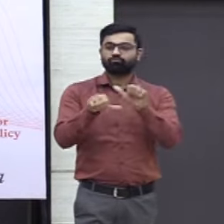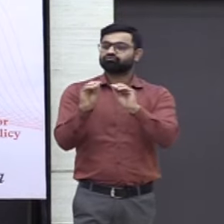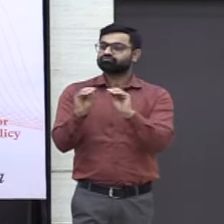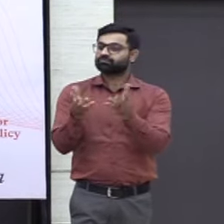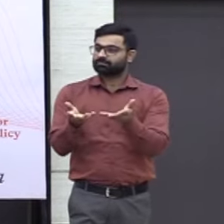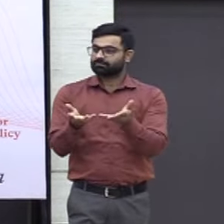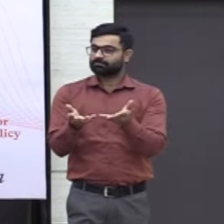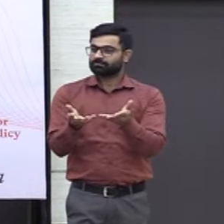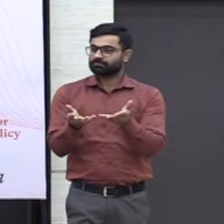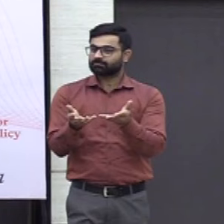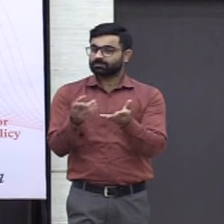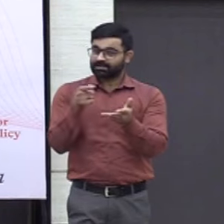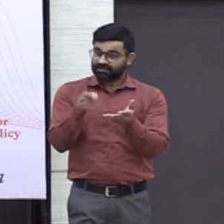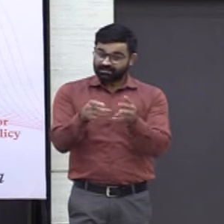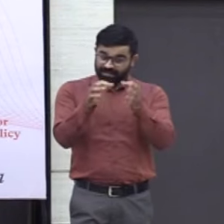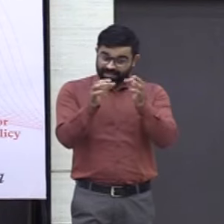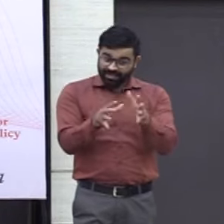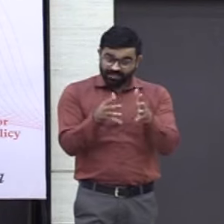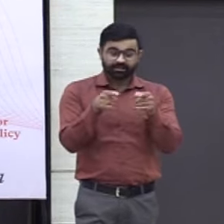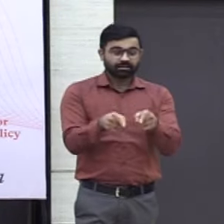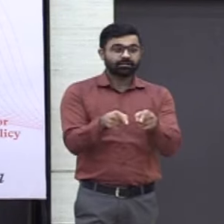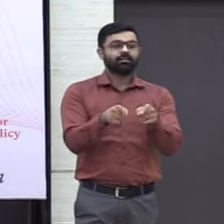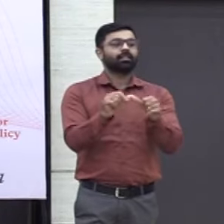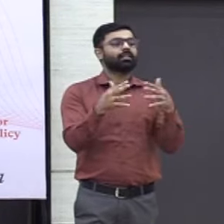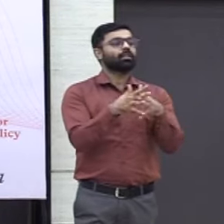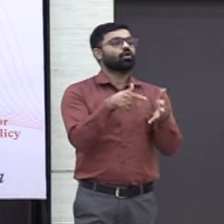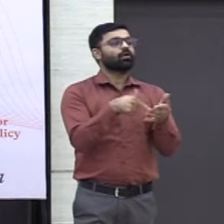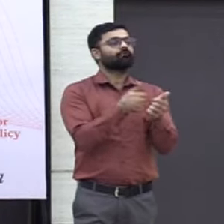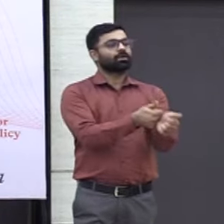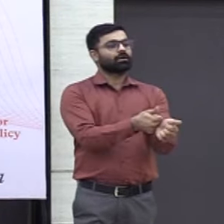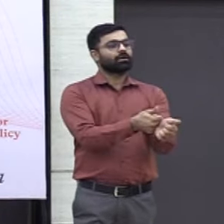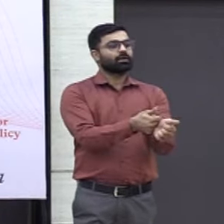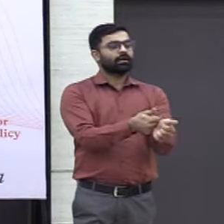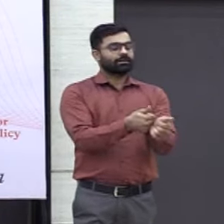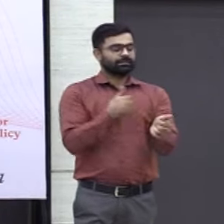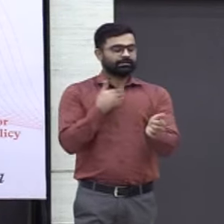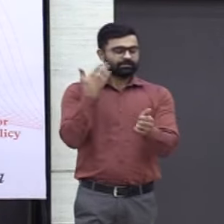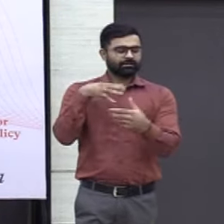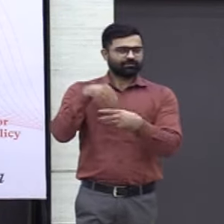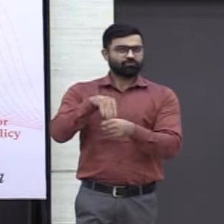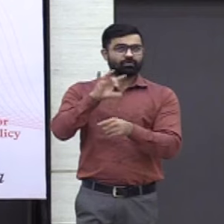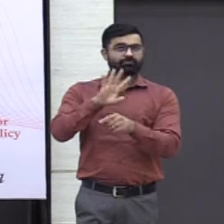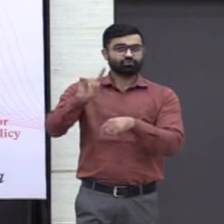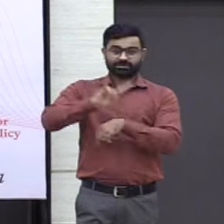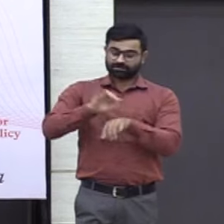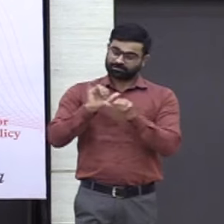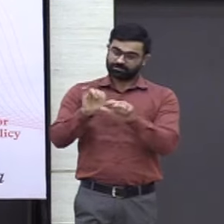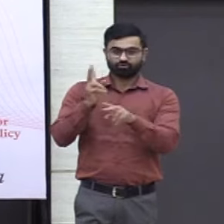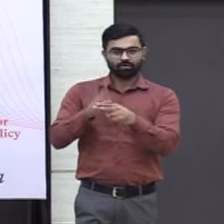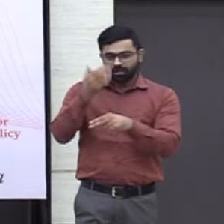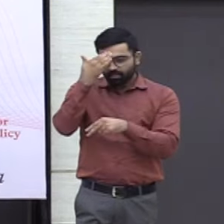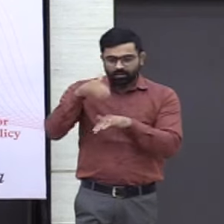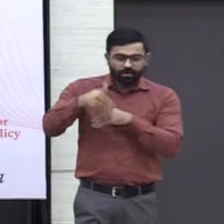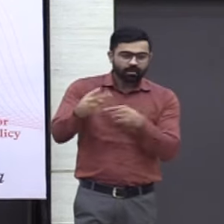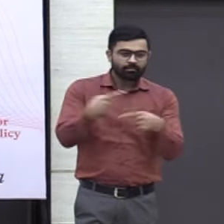procedure. And that's exactly what's happening under these laws. Because I can be put in for 15 days, I'll never know